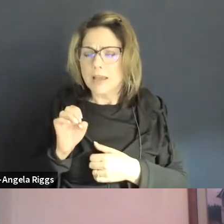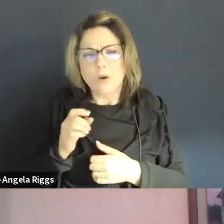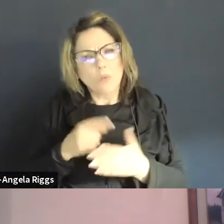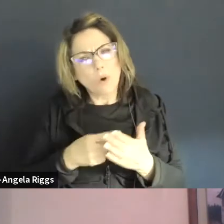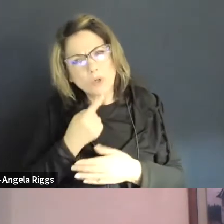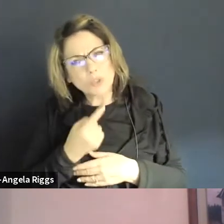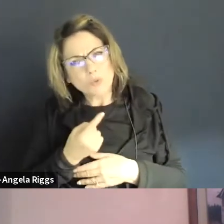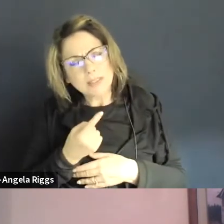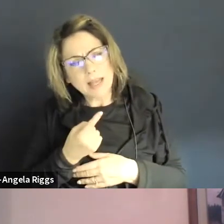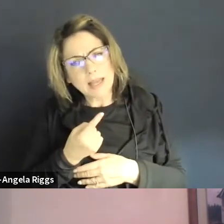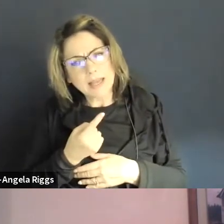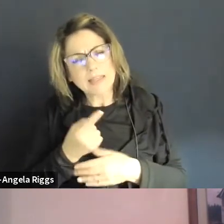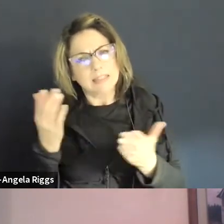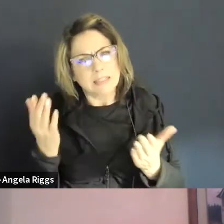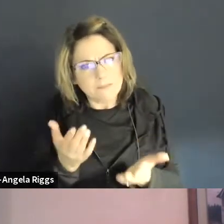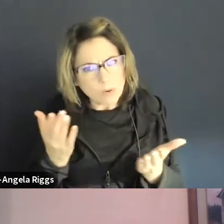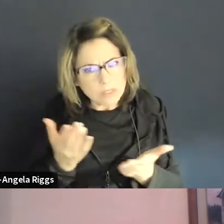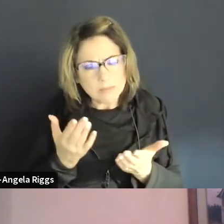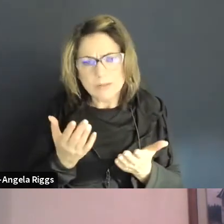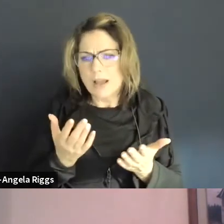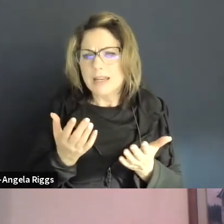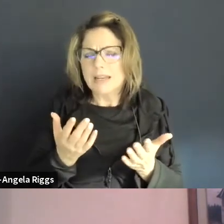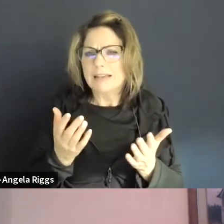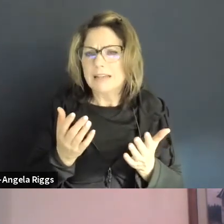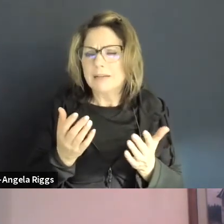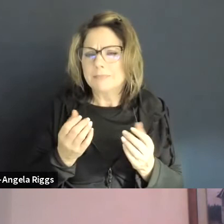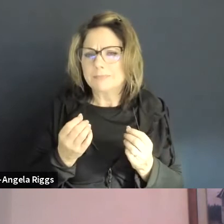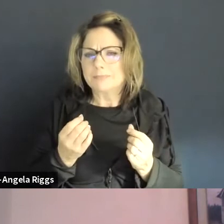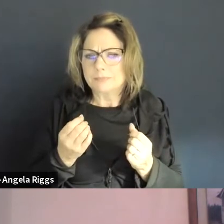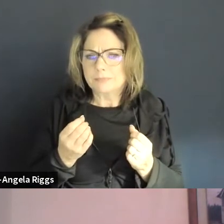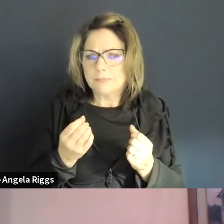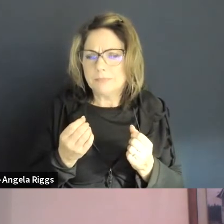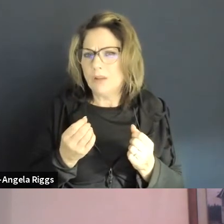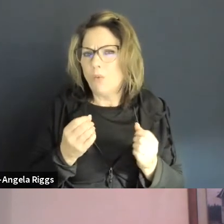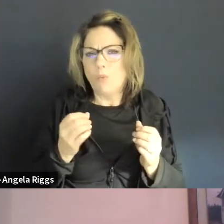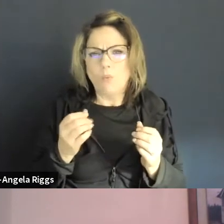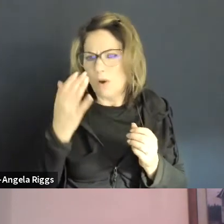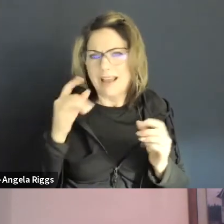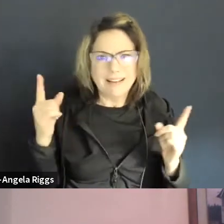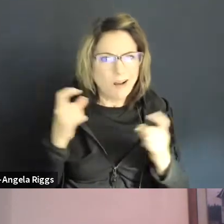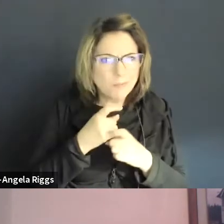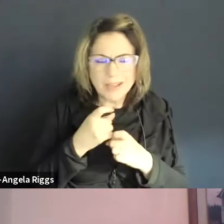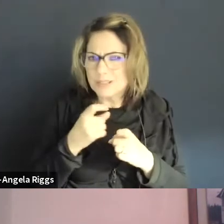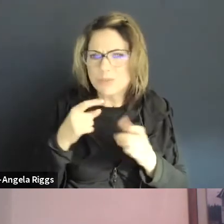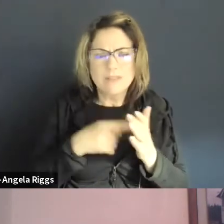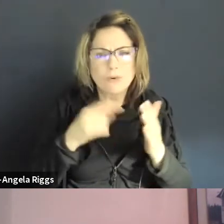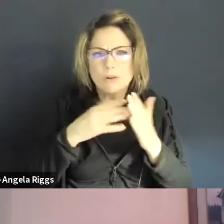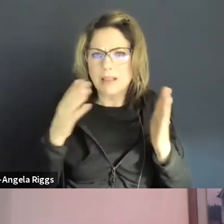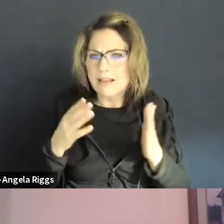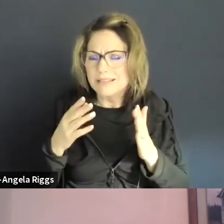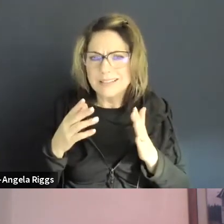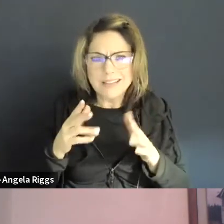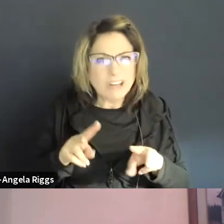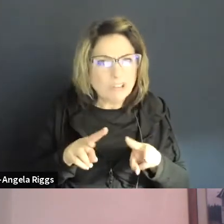say is the driving force behind the lack of complexes with accessible housing? Is it greedy landlords looking to optimize profit, or